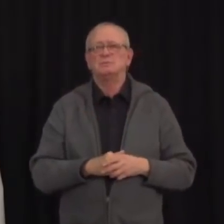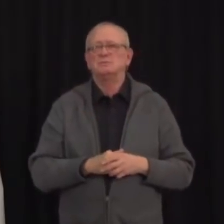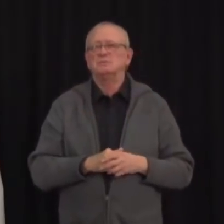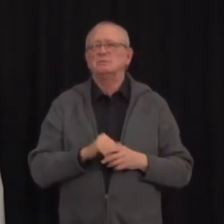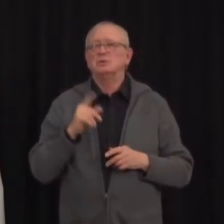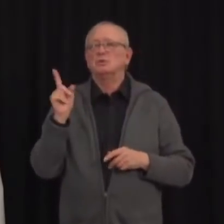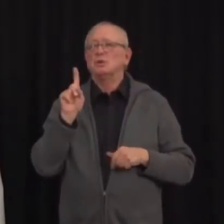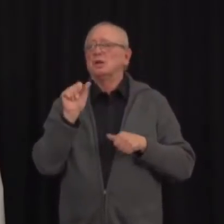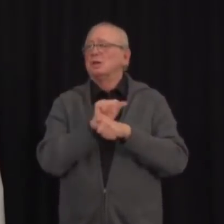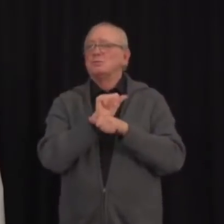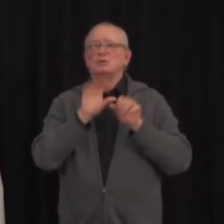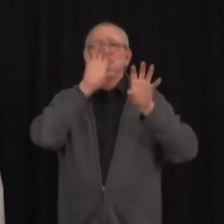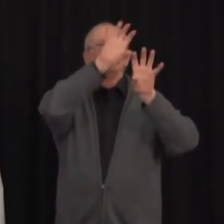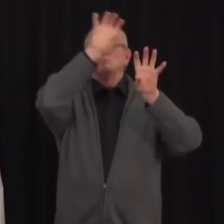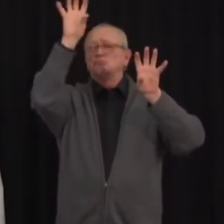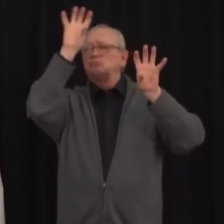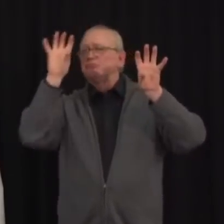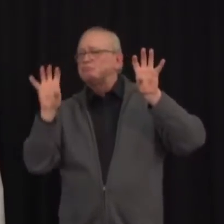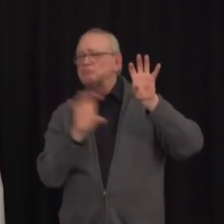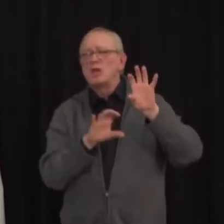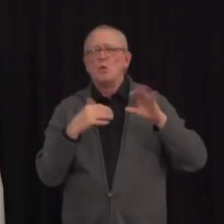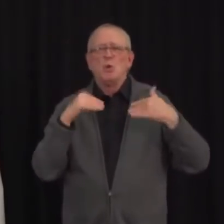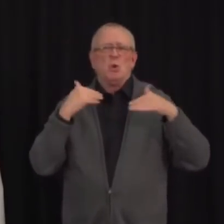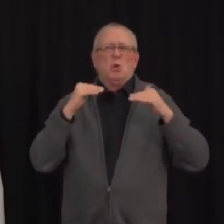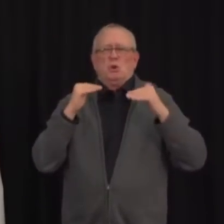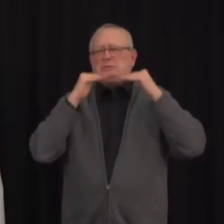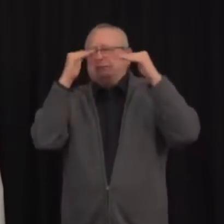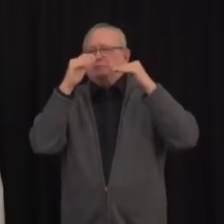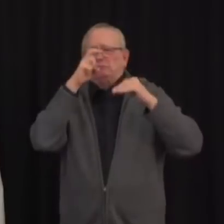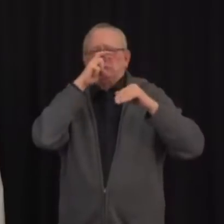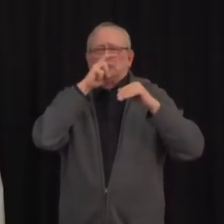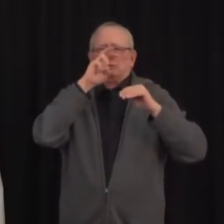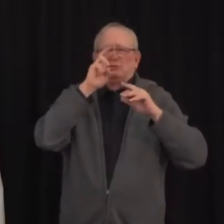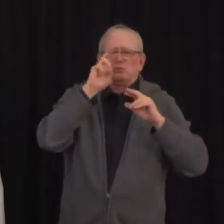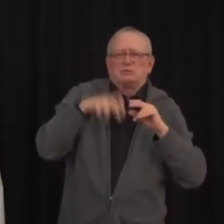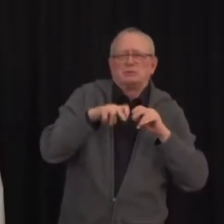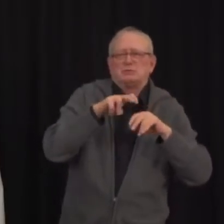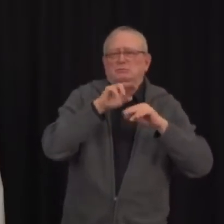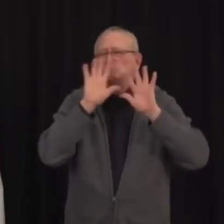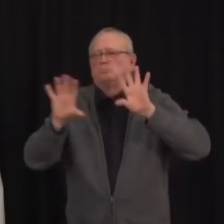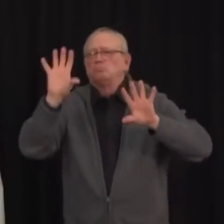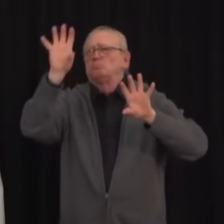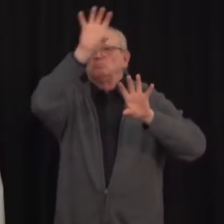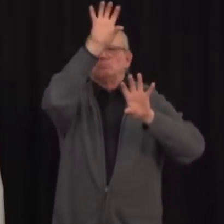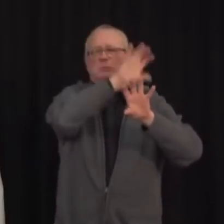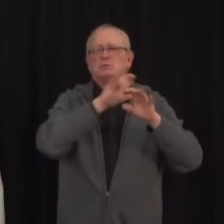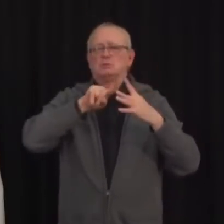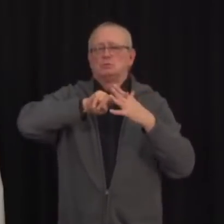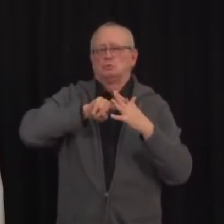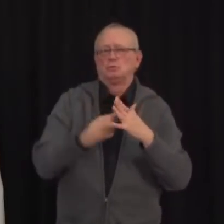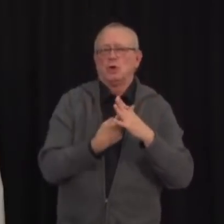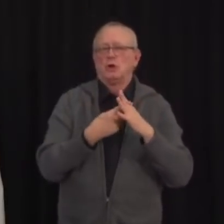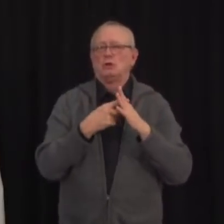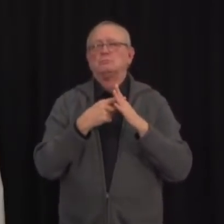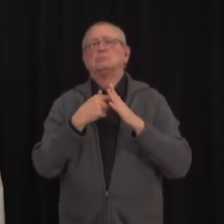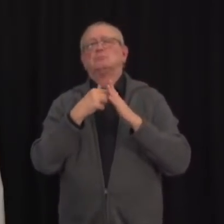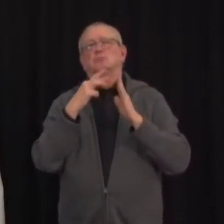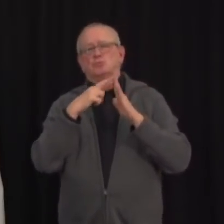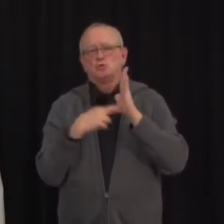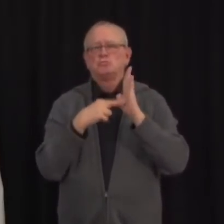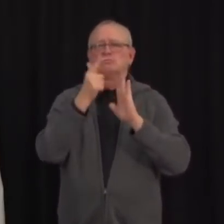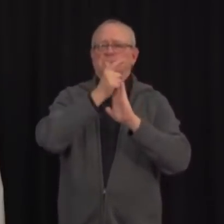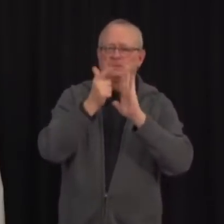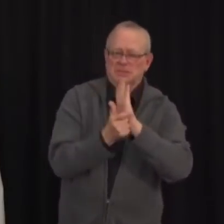for businesses and services announced on Tuesday are coming into effect today. I have issued a new